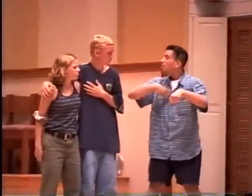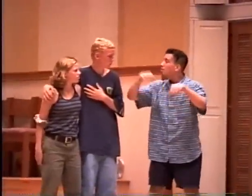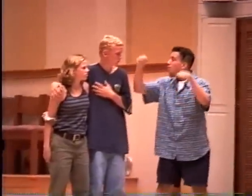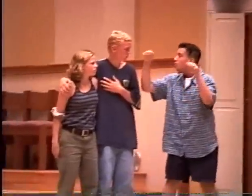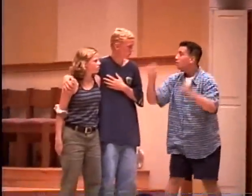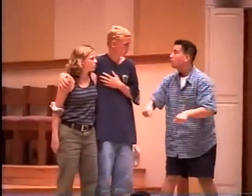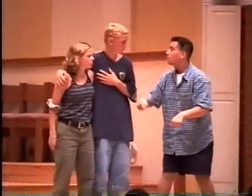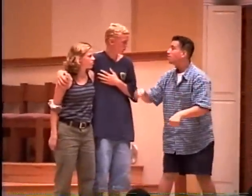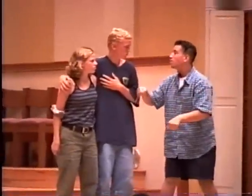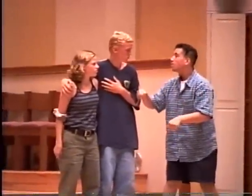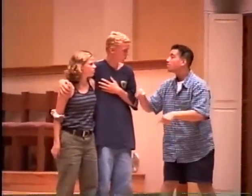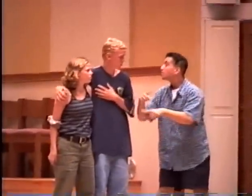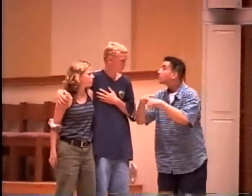I came as fast as I could.